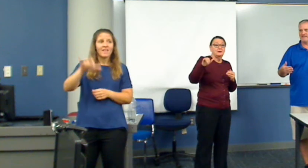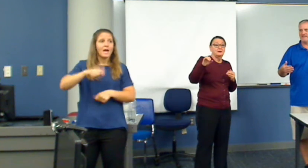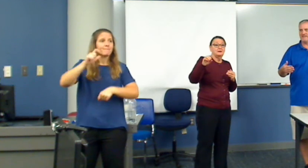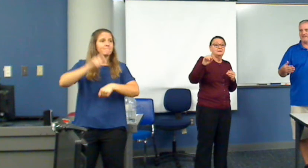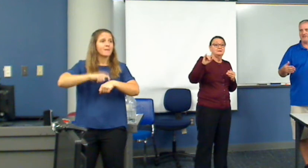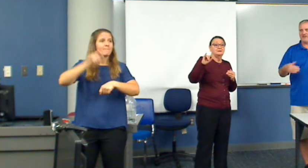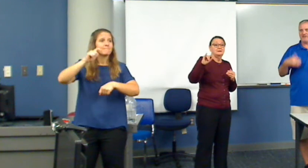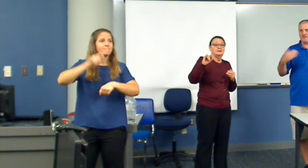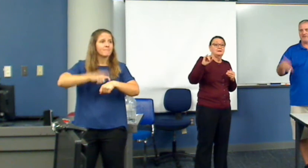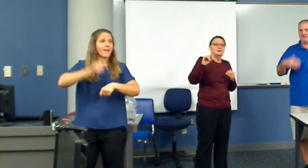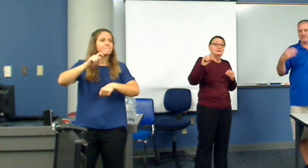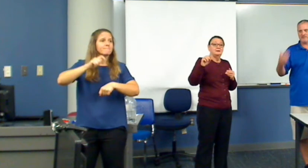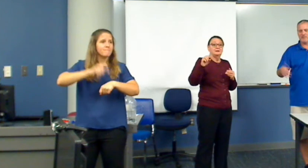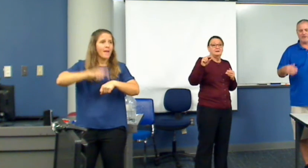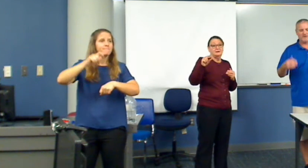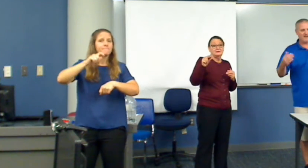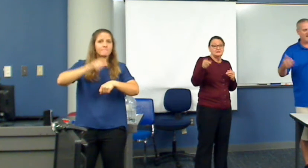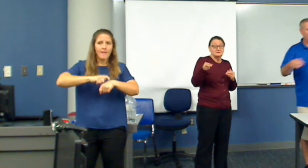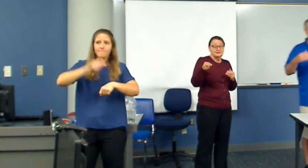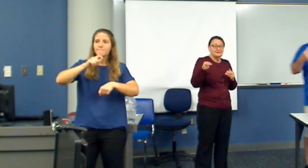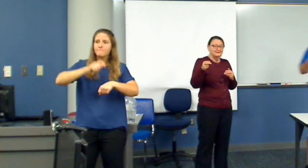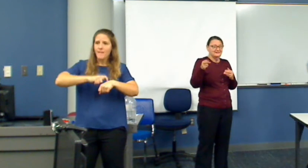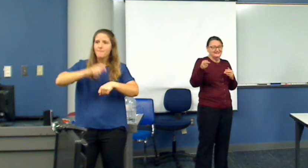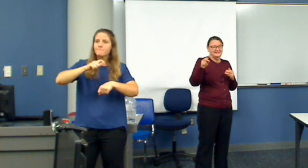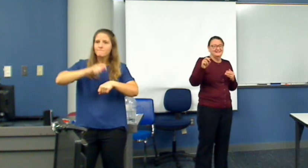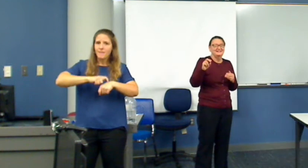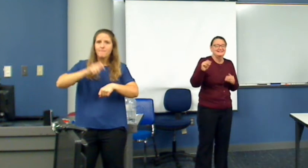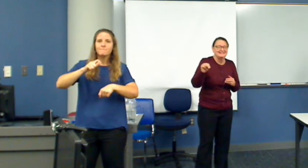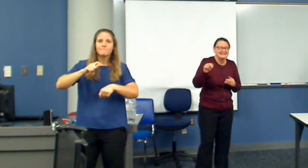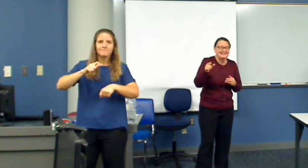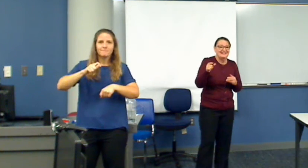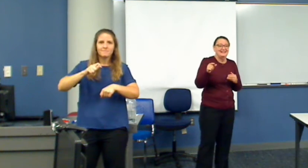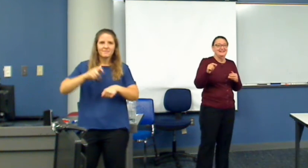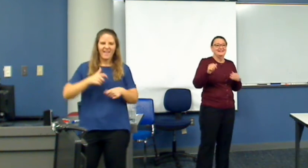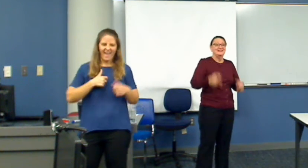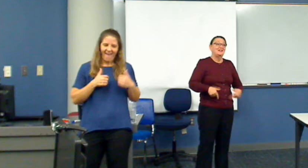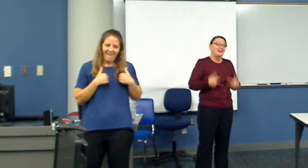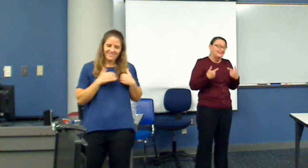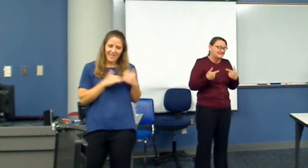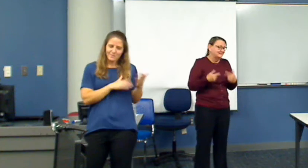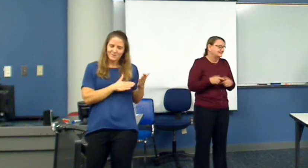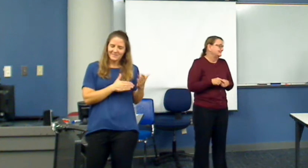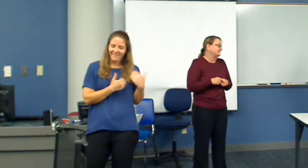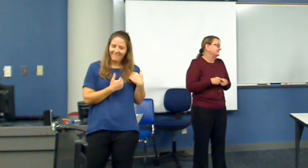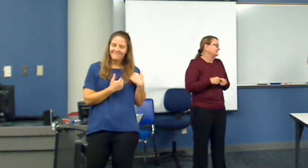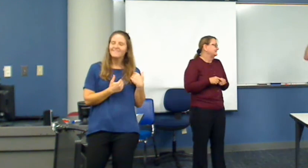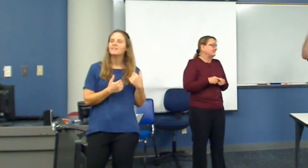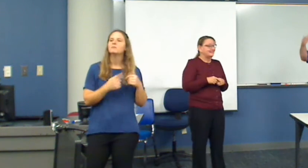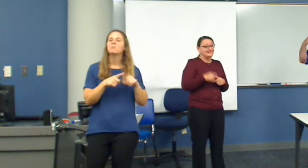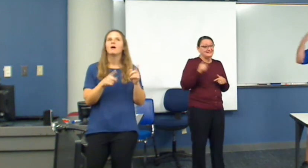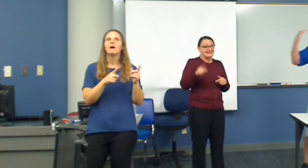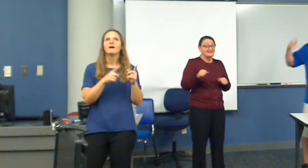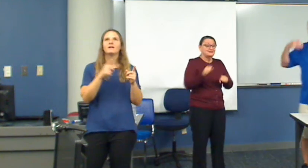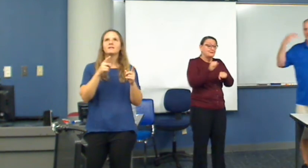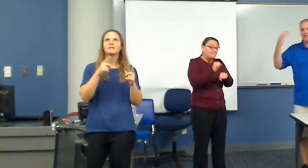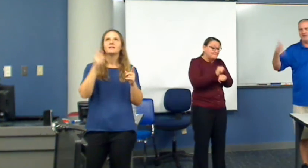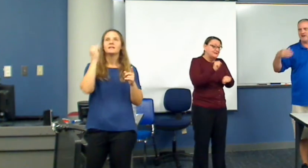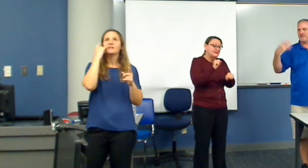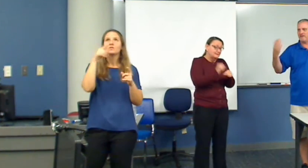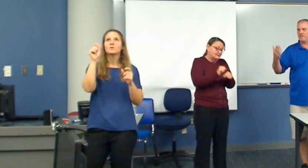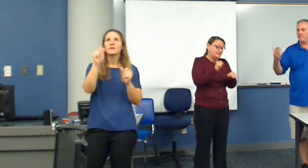Okay, don't make me take it out. I actually do. I use it sometimes. But that's the, if you think about